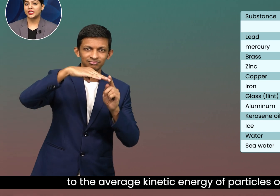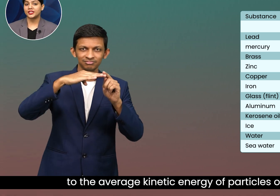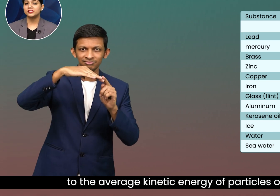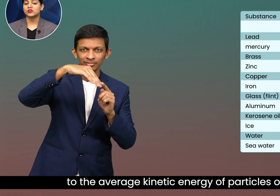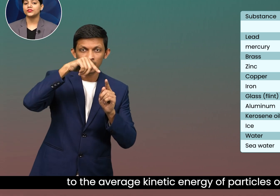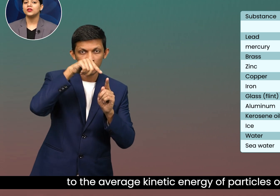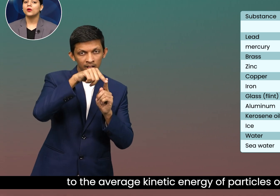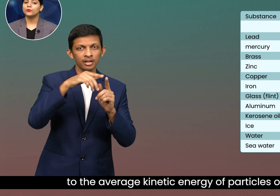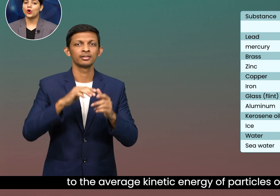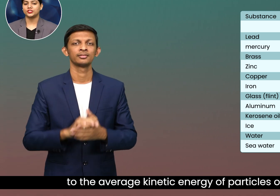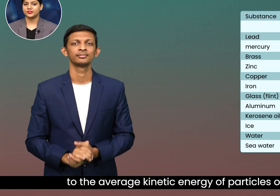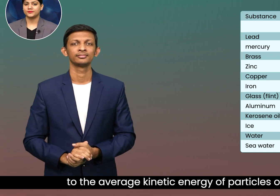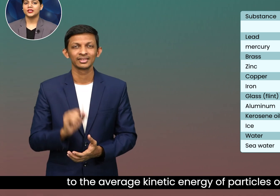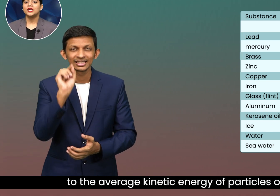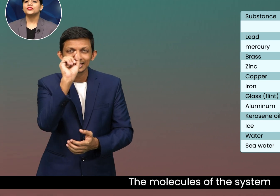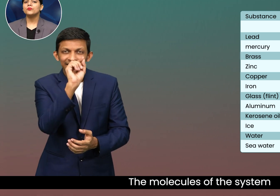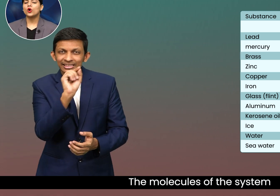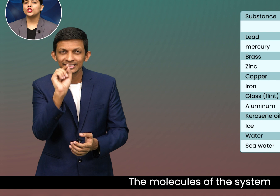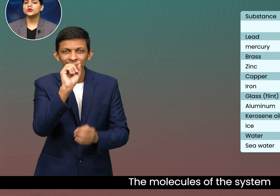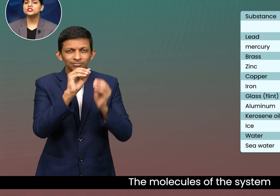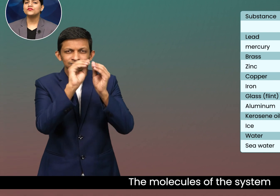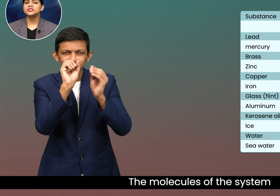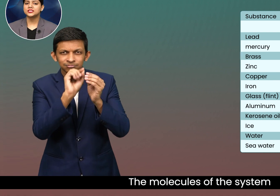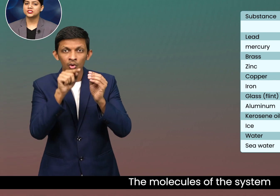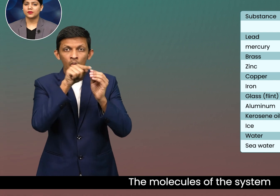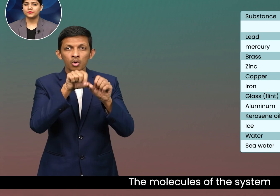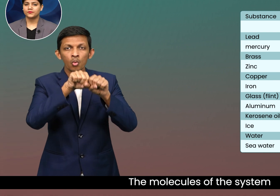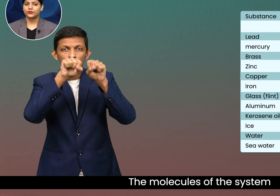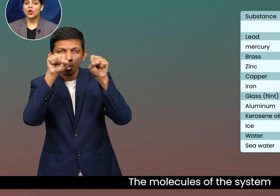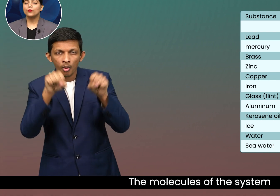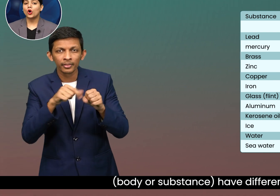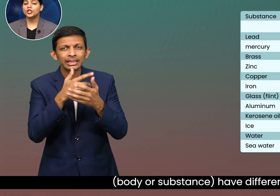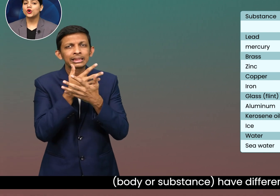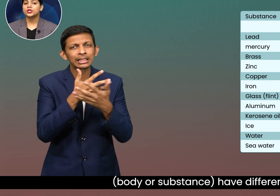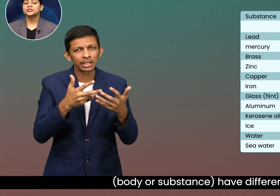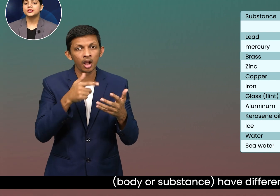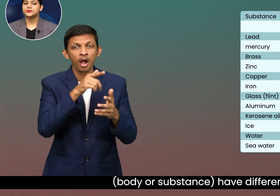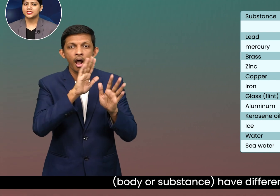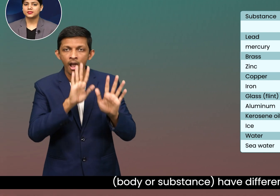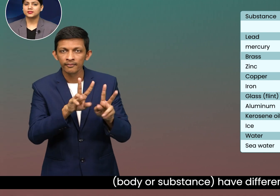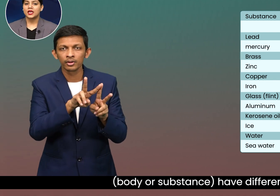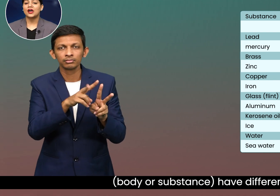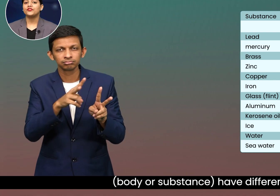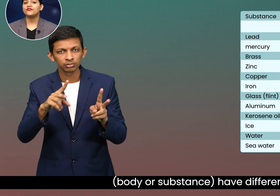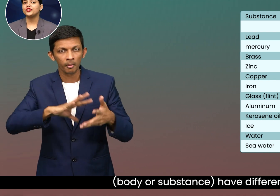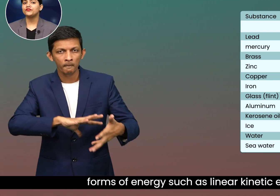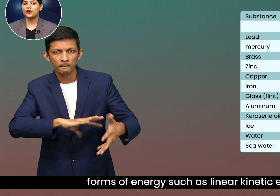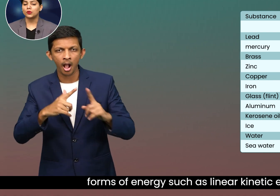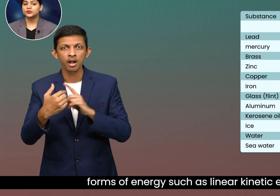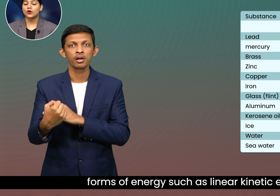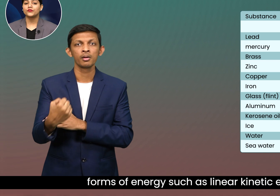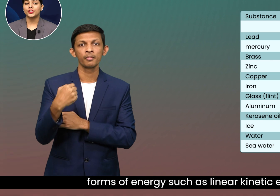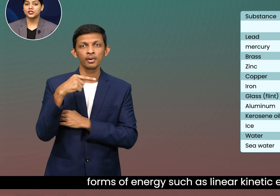of particles of the body. The molecules of the system, body or substance, have